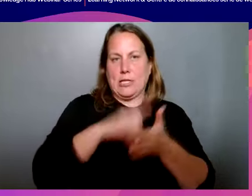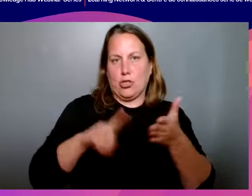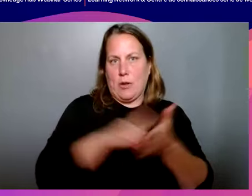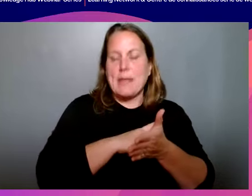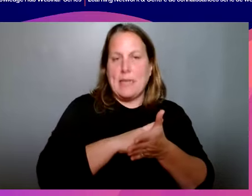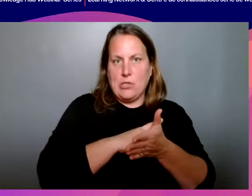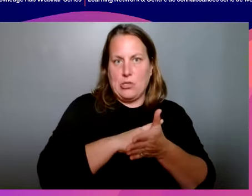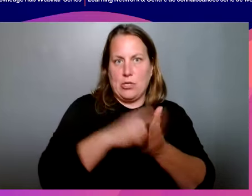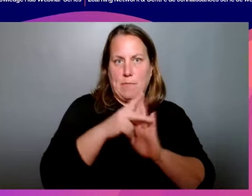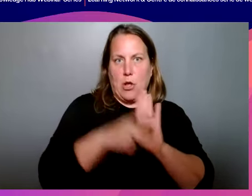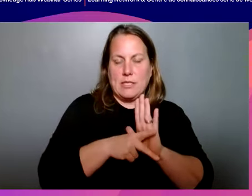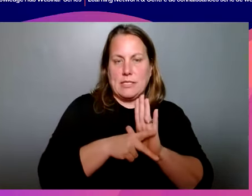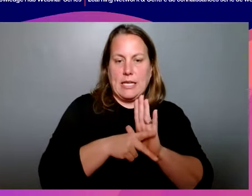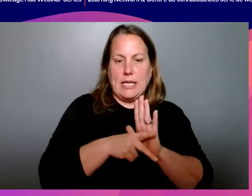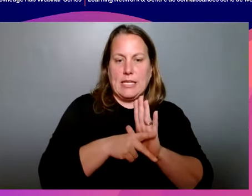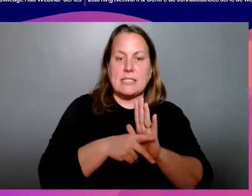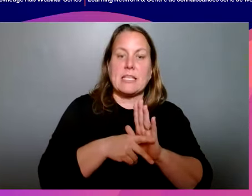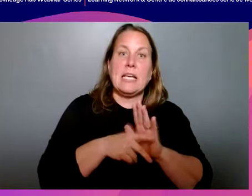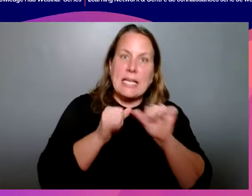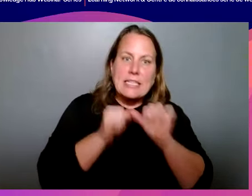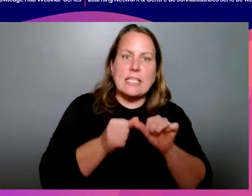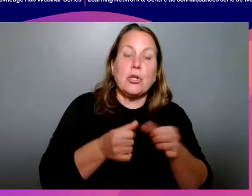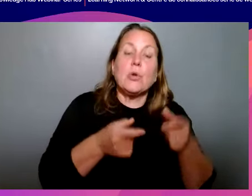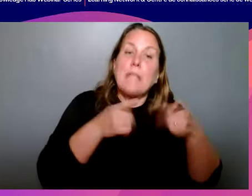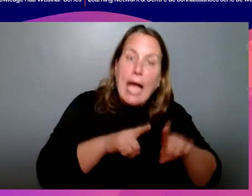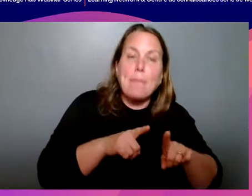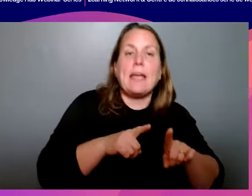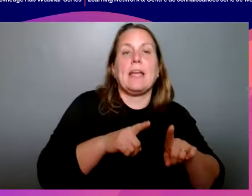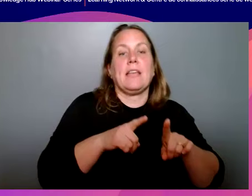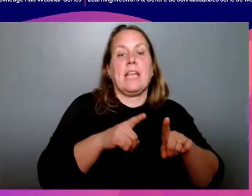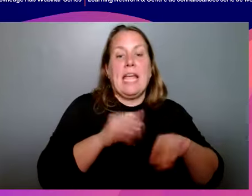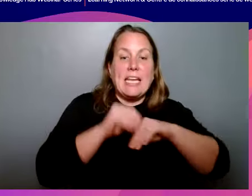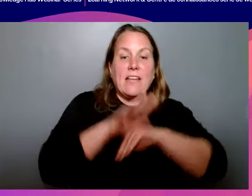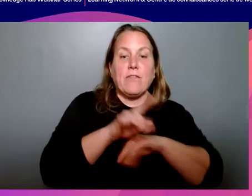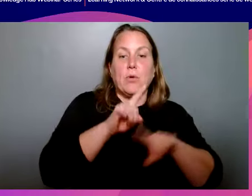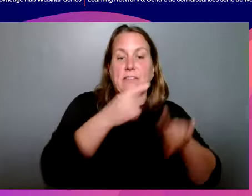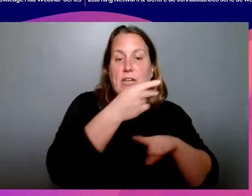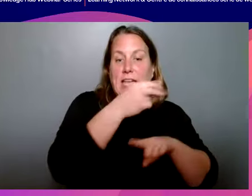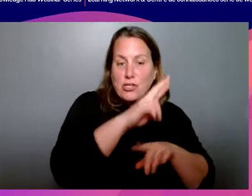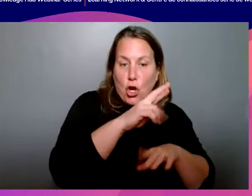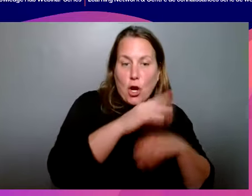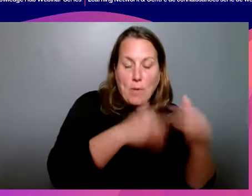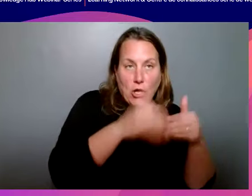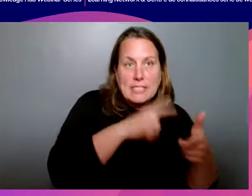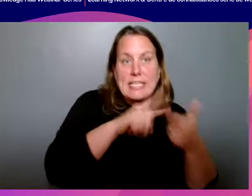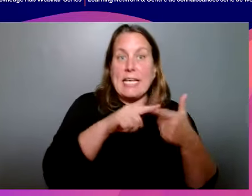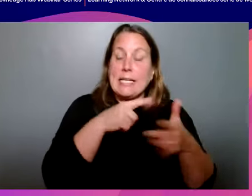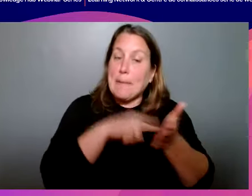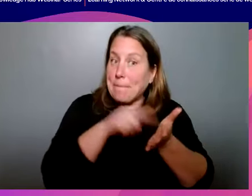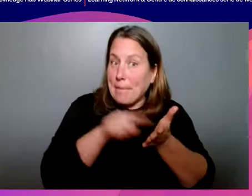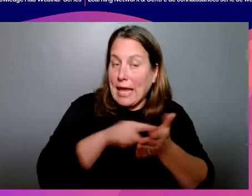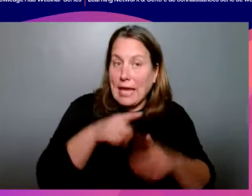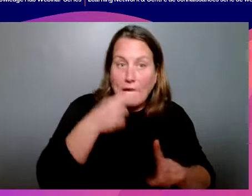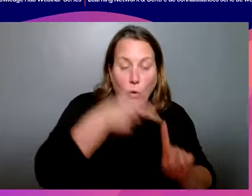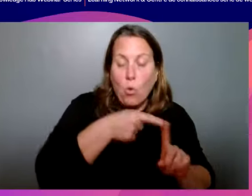maintain transparency in promotions, pay structures, and HR processes for 2S LGBTQIA plus